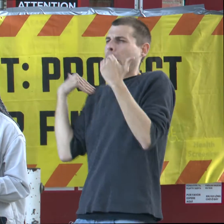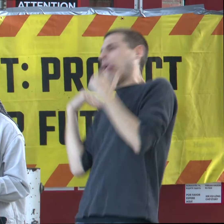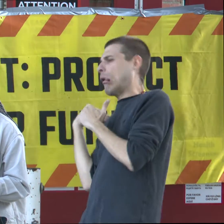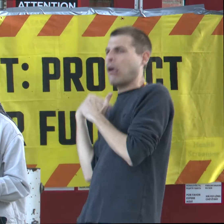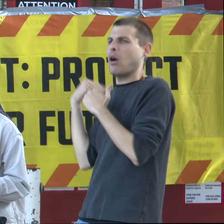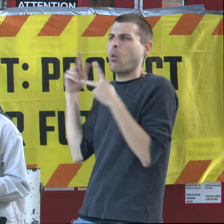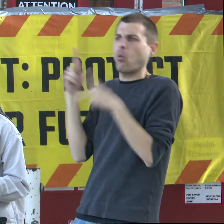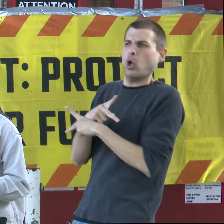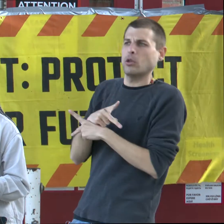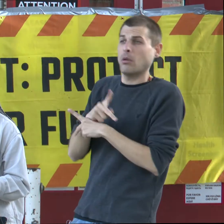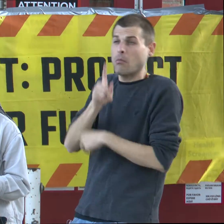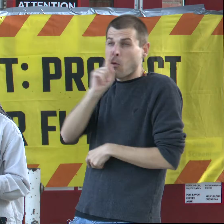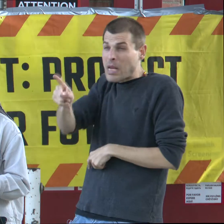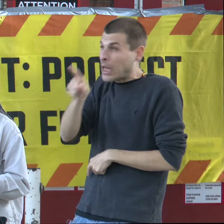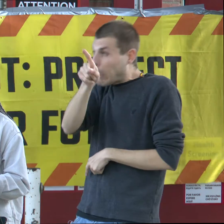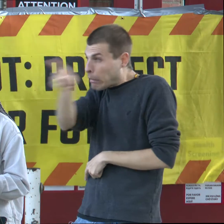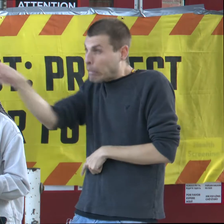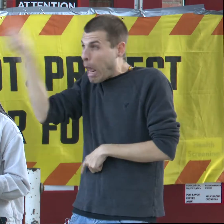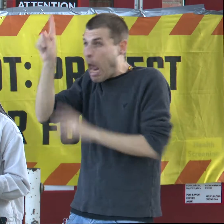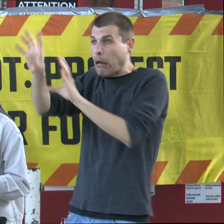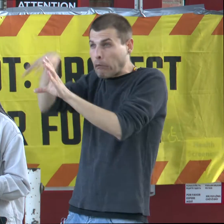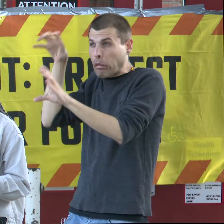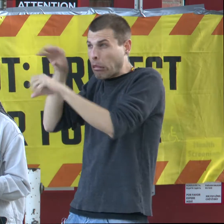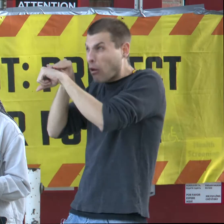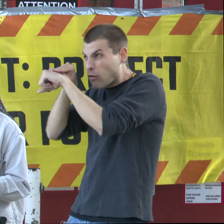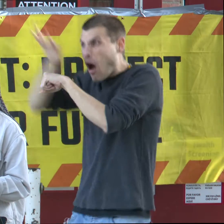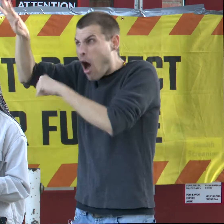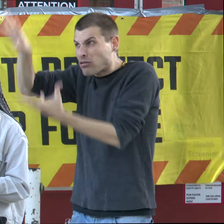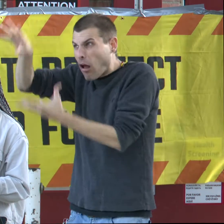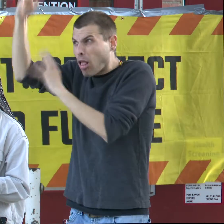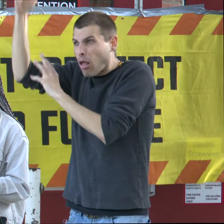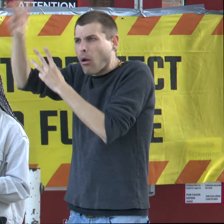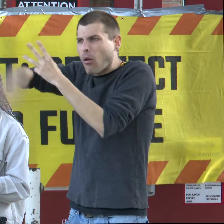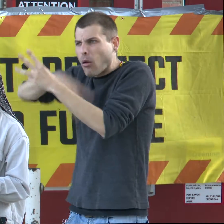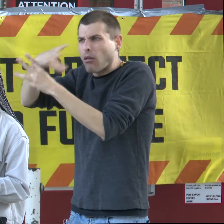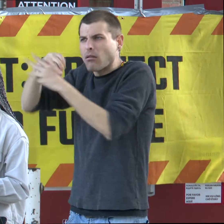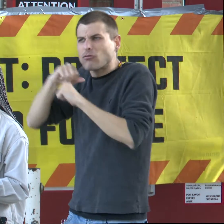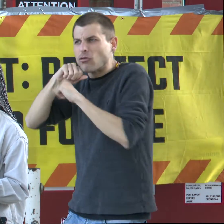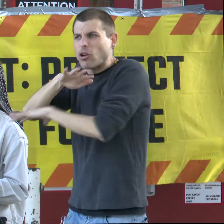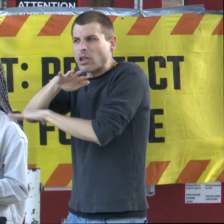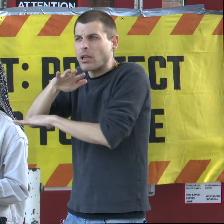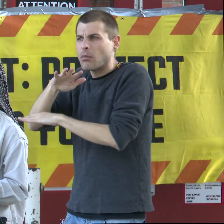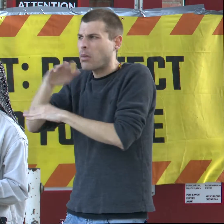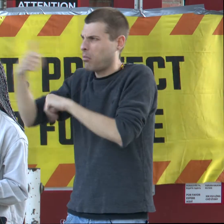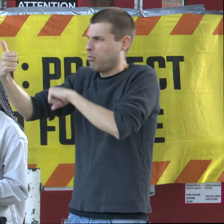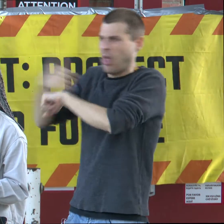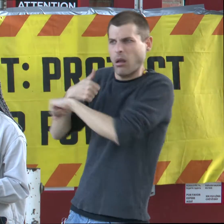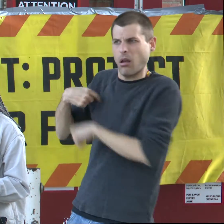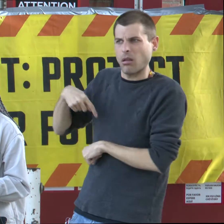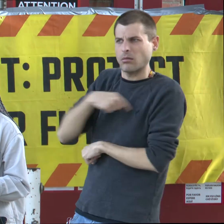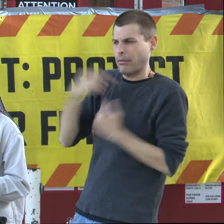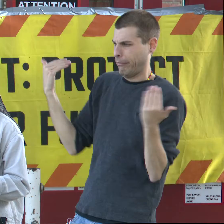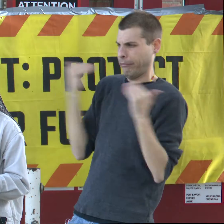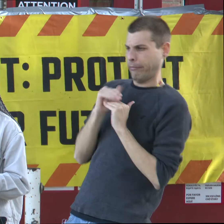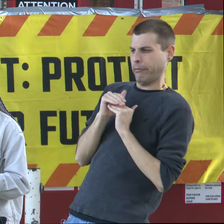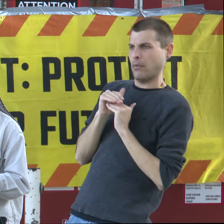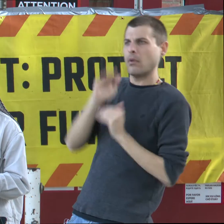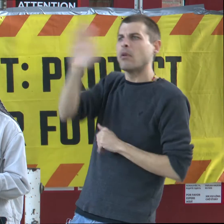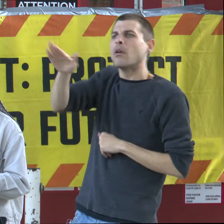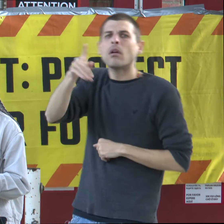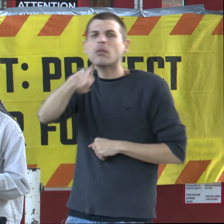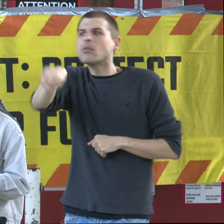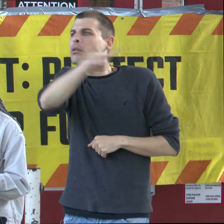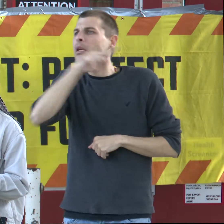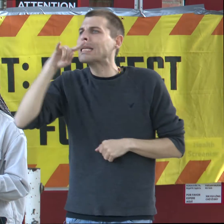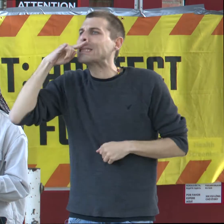contributing the least to its development. Truly, what's frustrating about this situation is knowing that these children can't even drive yet, yet they